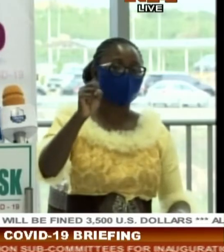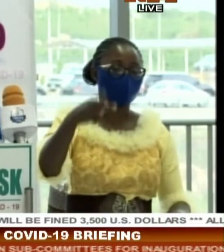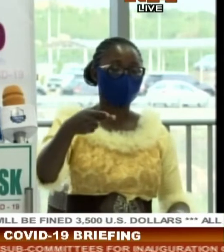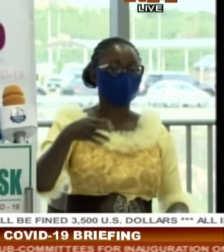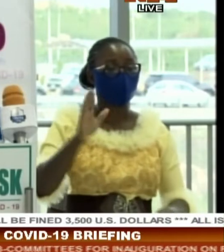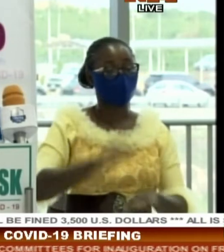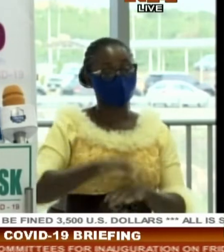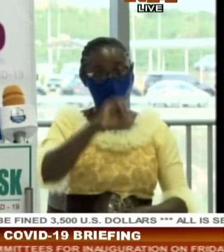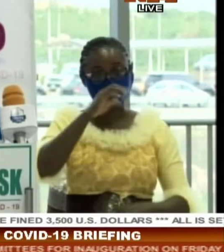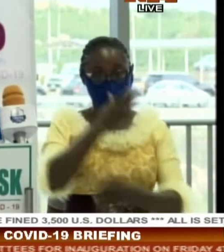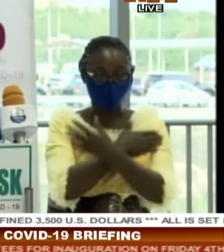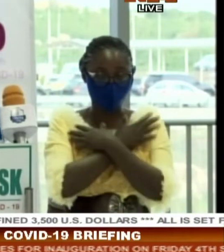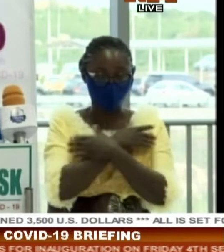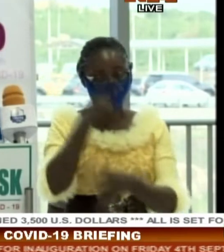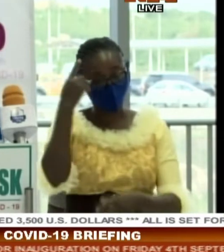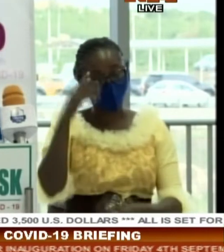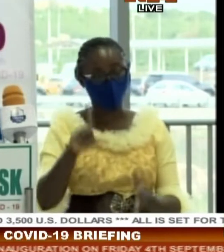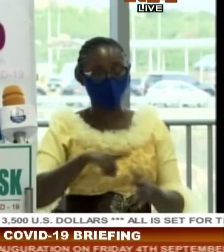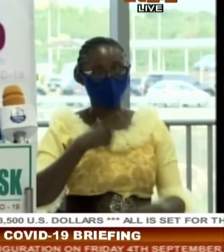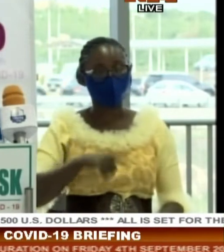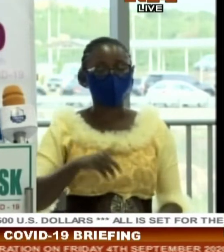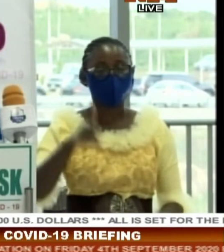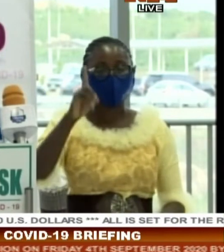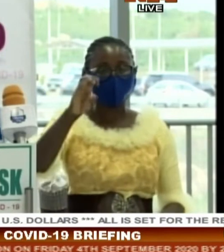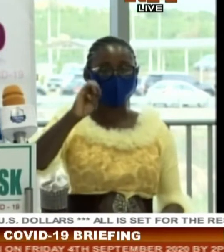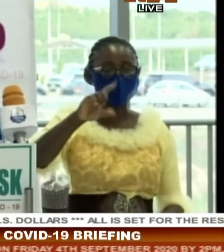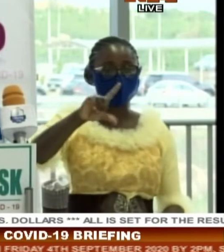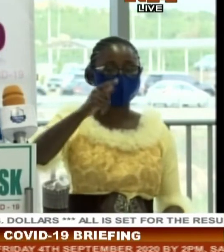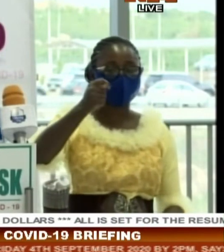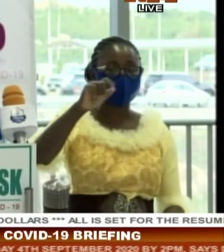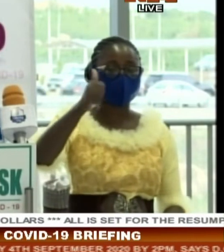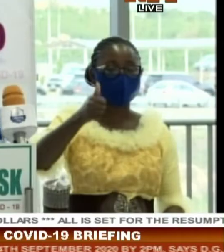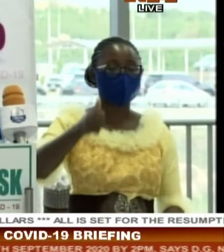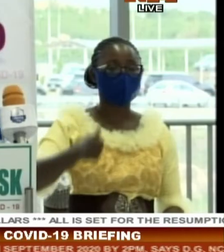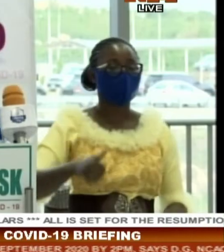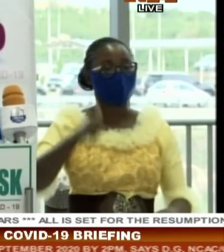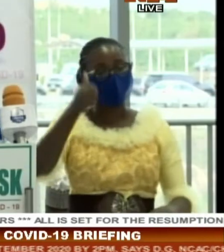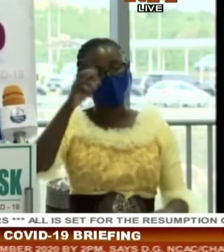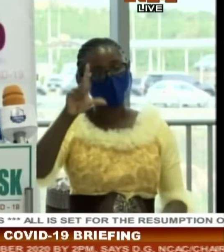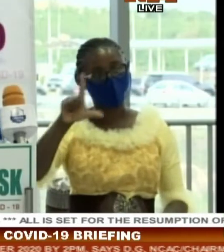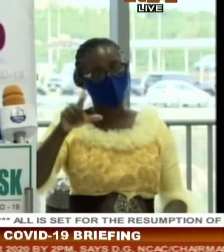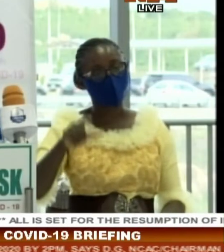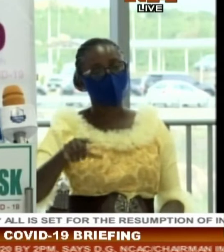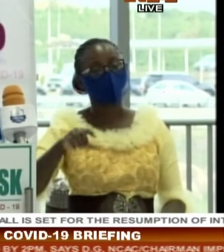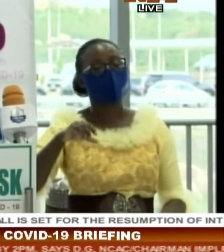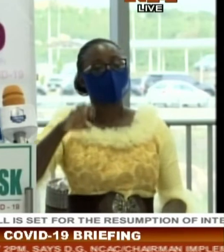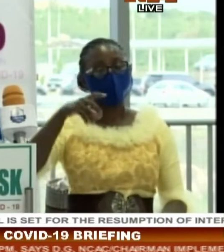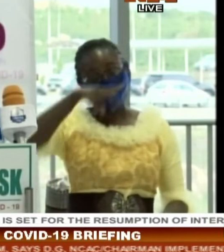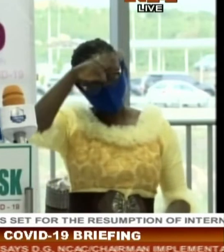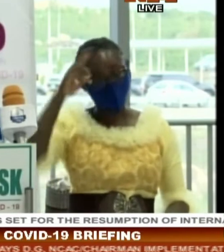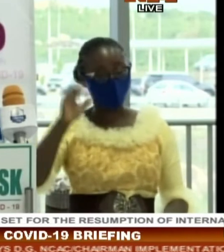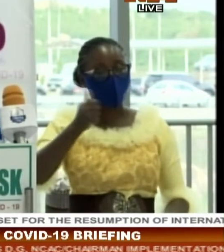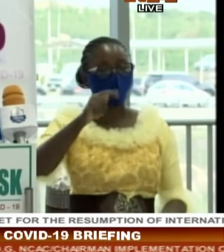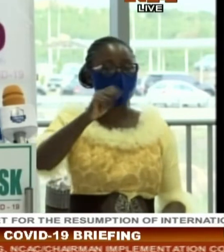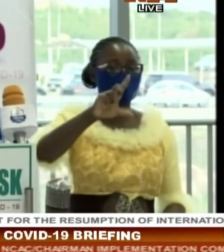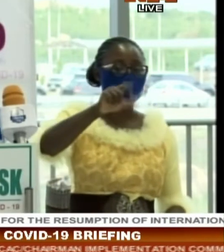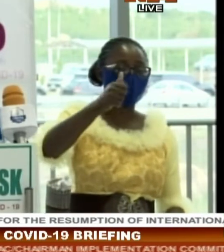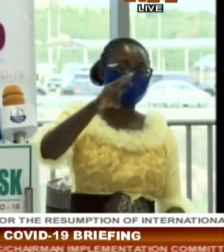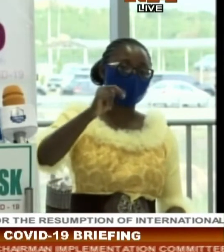for Lagos, Delta, Air Senegal, Virgin Atlantic,